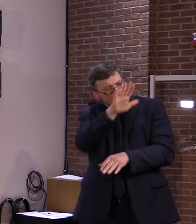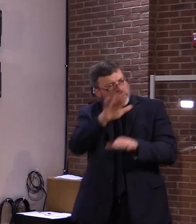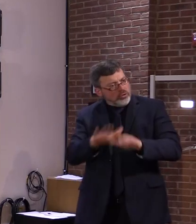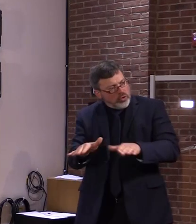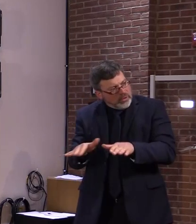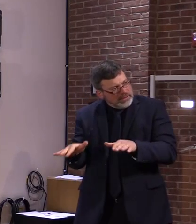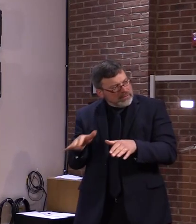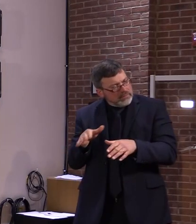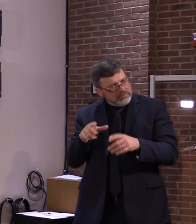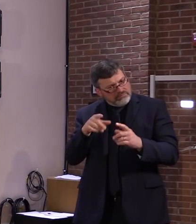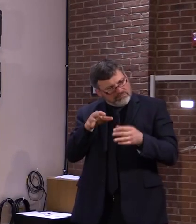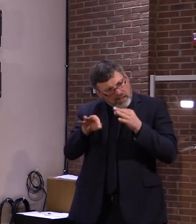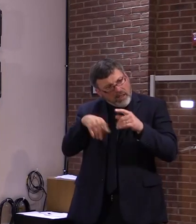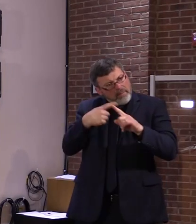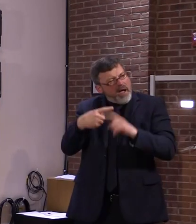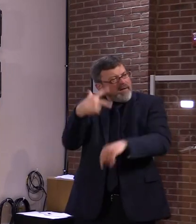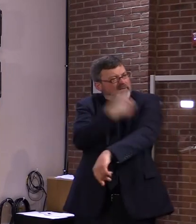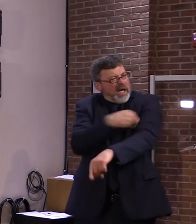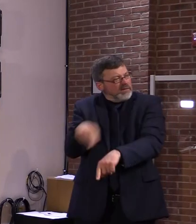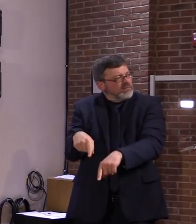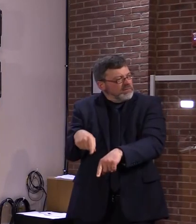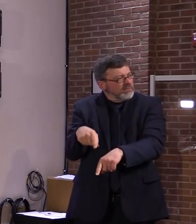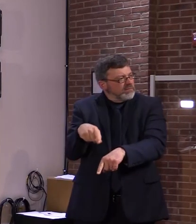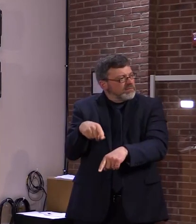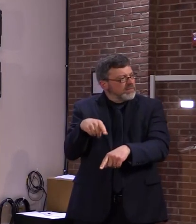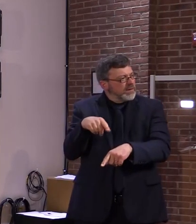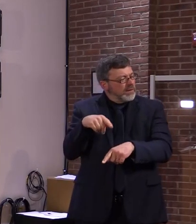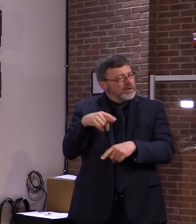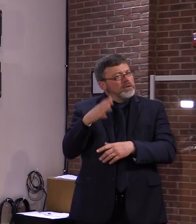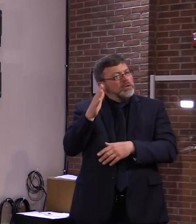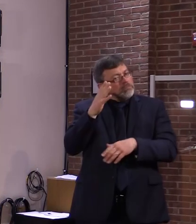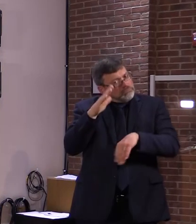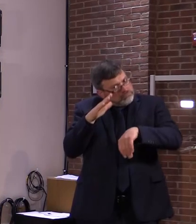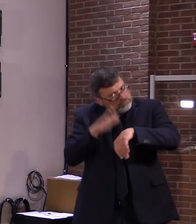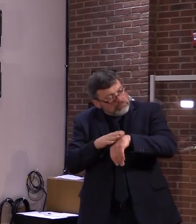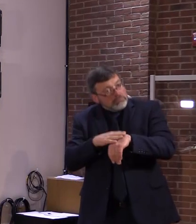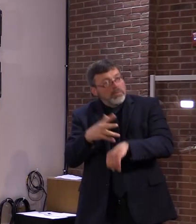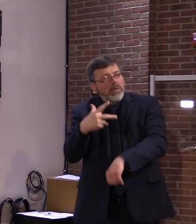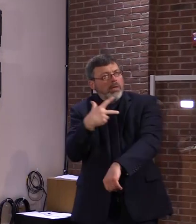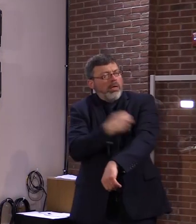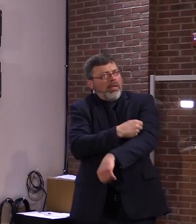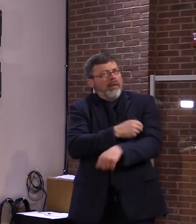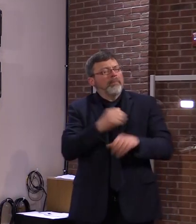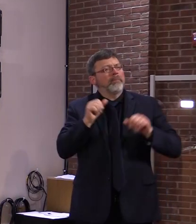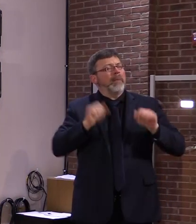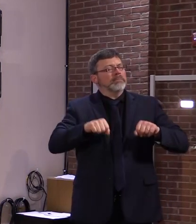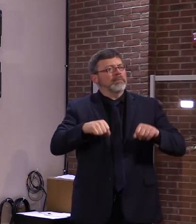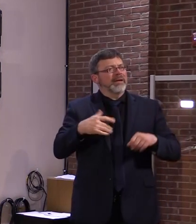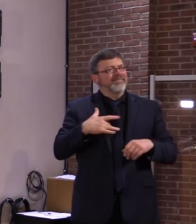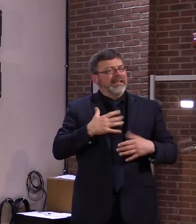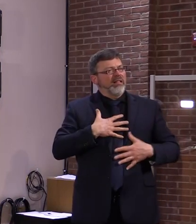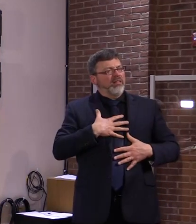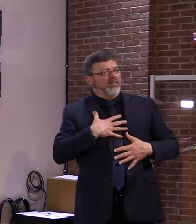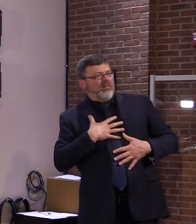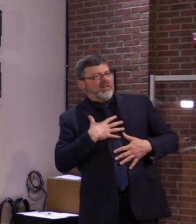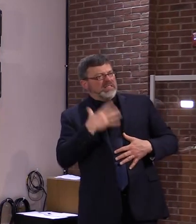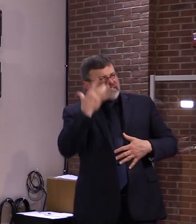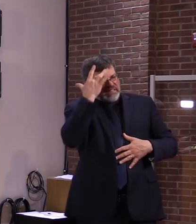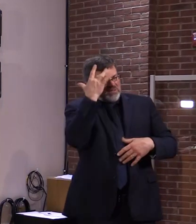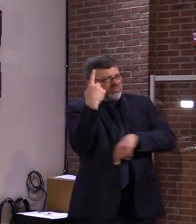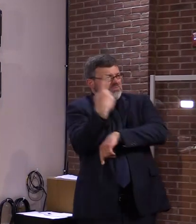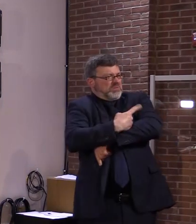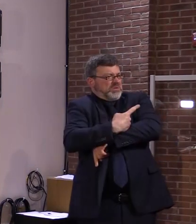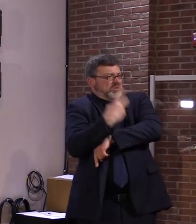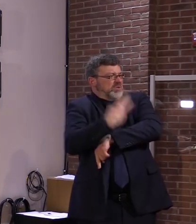COVID-19 virus, and how by getting vaccinated, they are helping to protect everyone around them. As always,